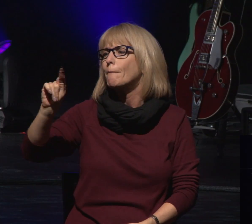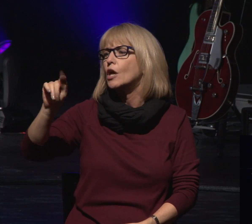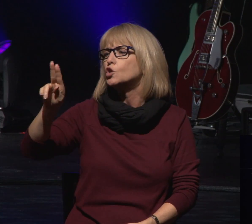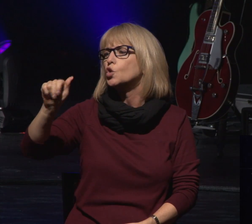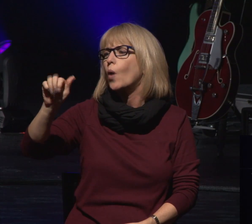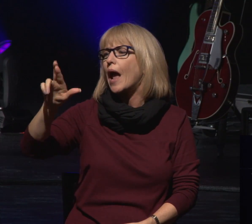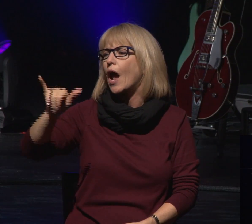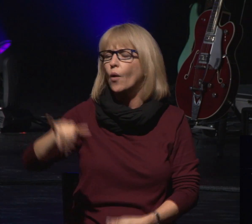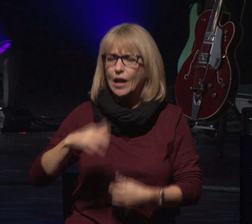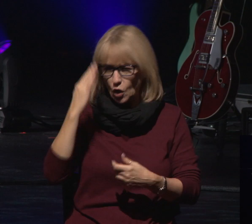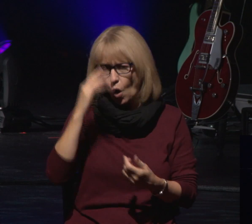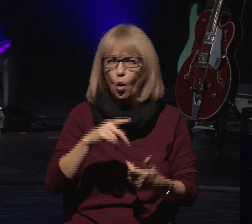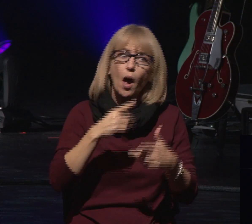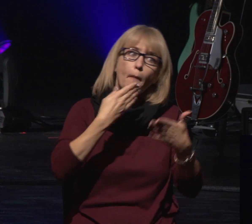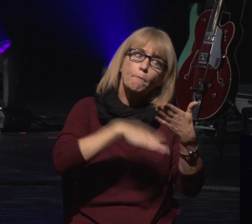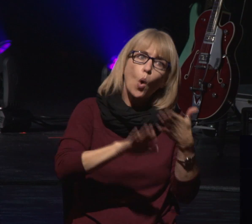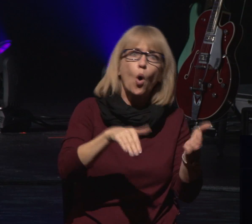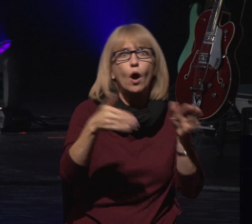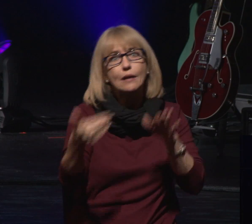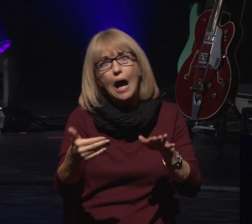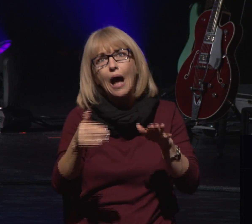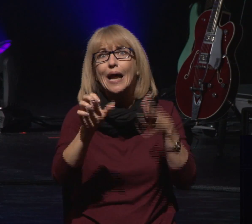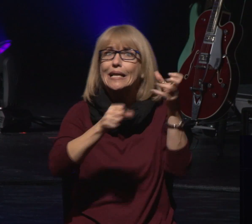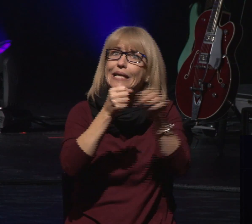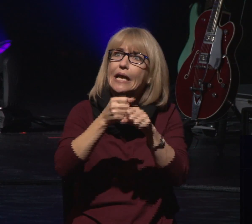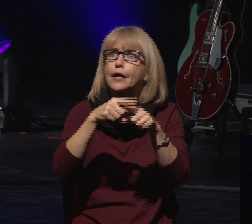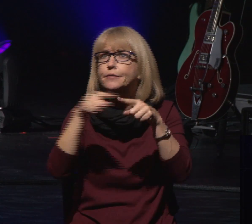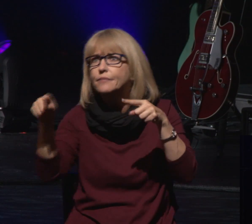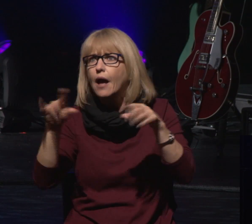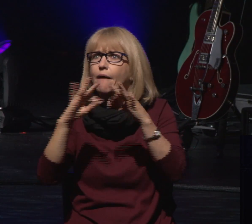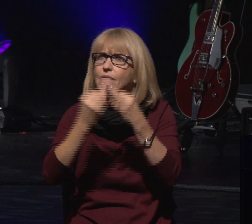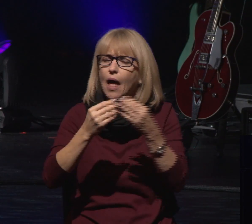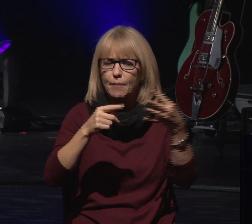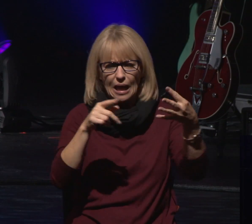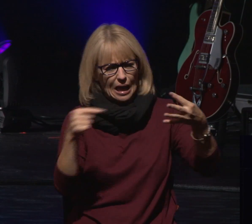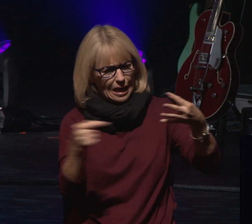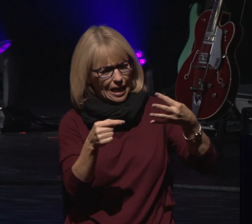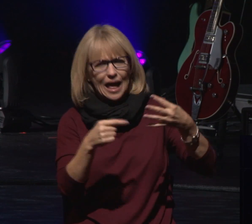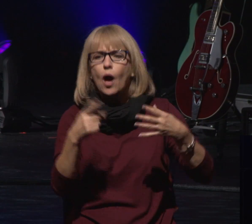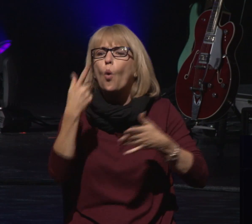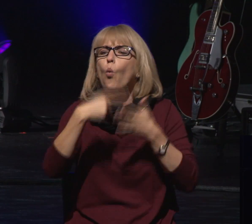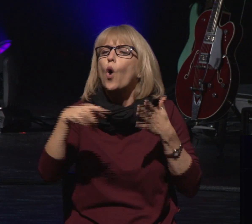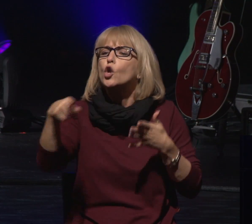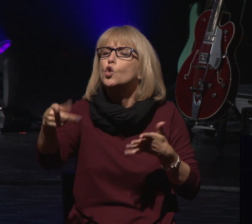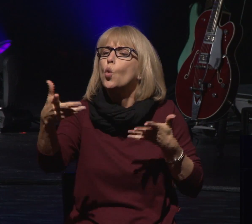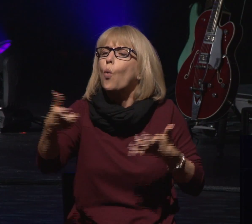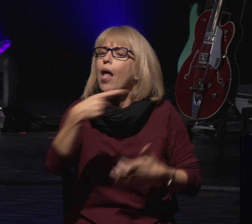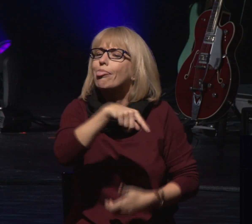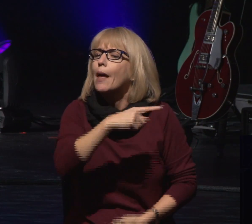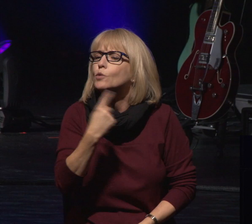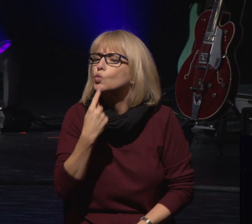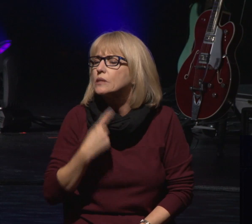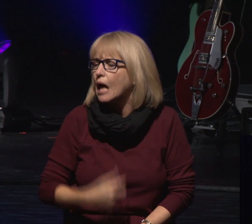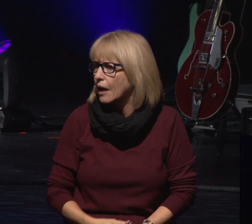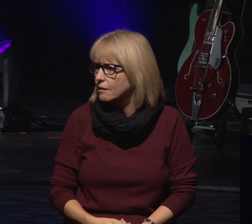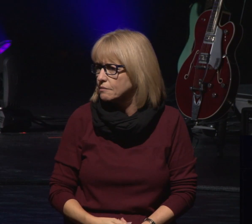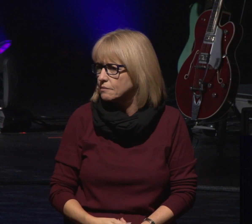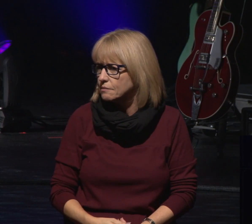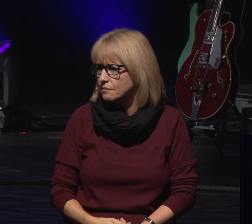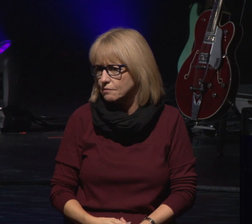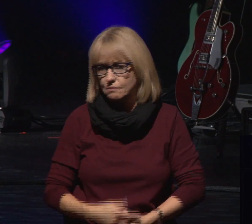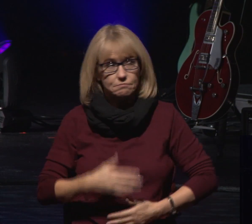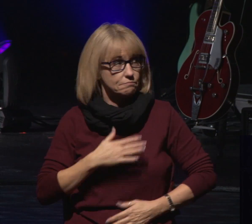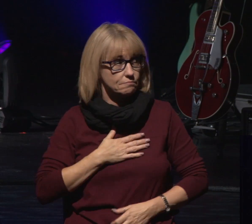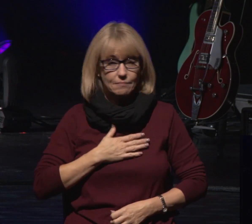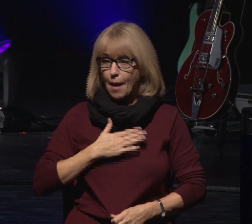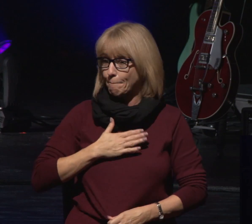here, died here, she did this, she accomplished this, what is the one thing that you would love for them to say about you? Now, we have a lot of pictures in our family. My